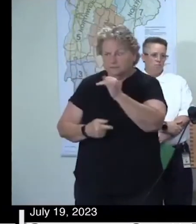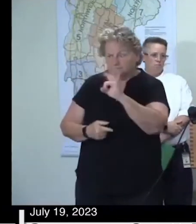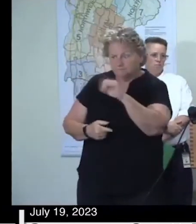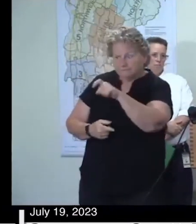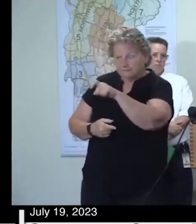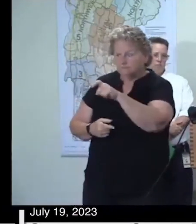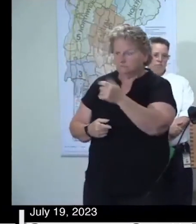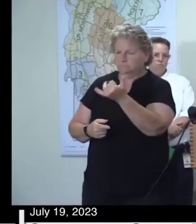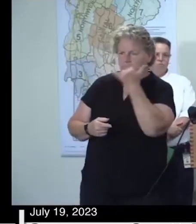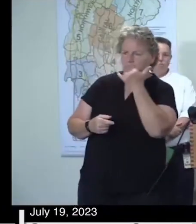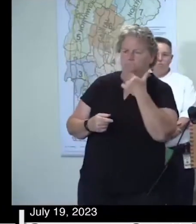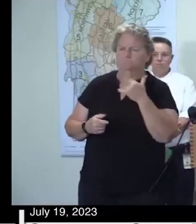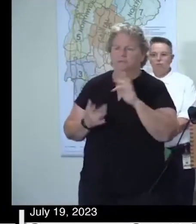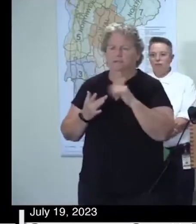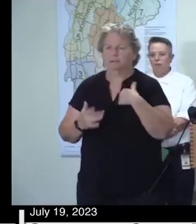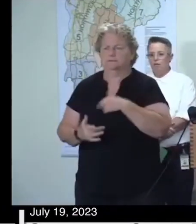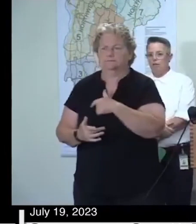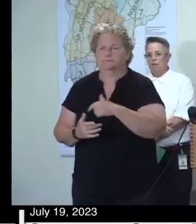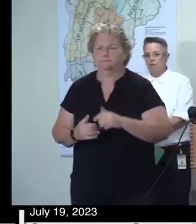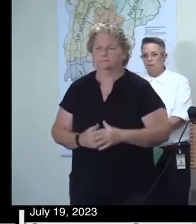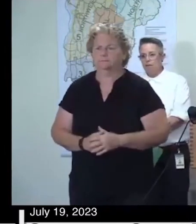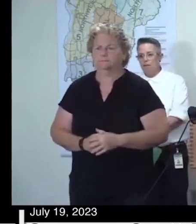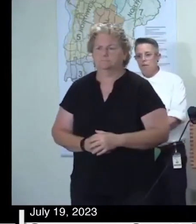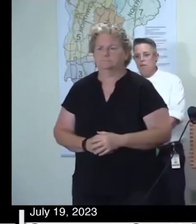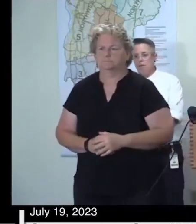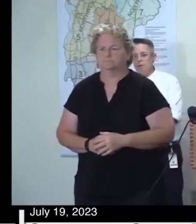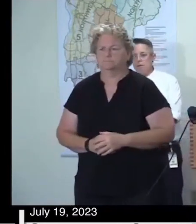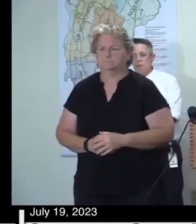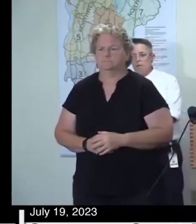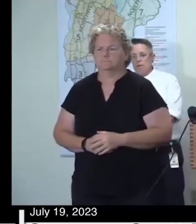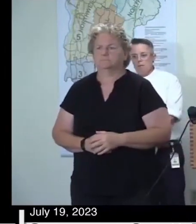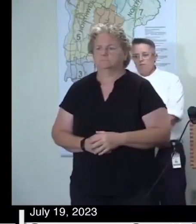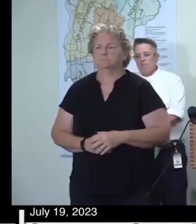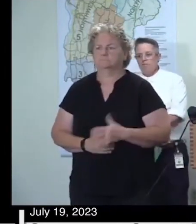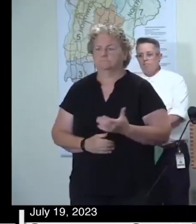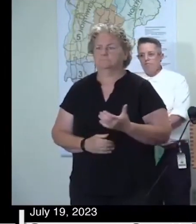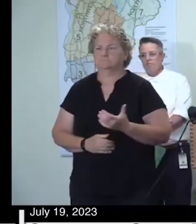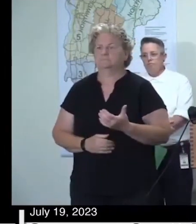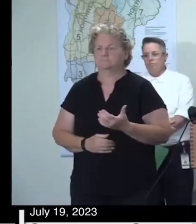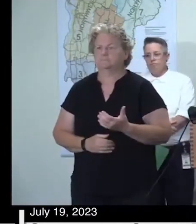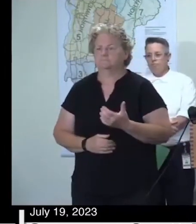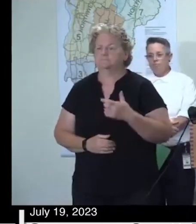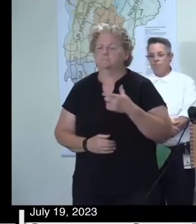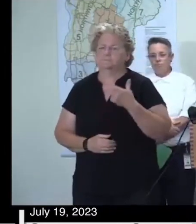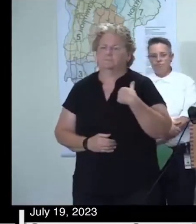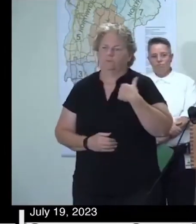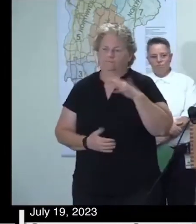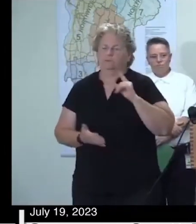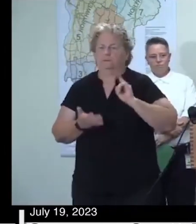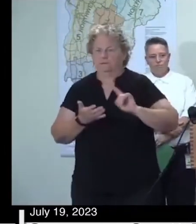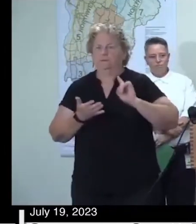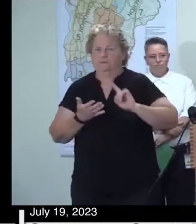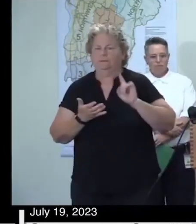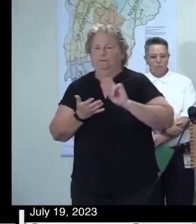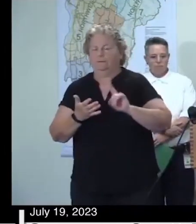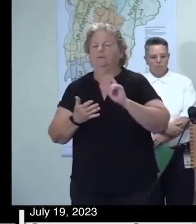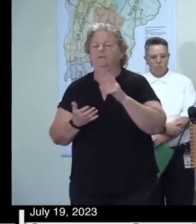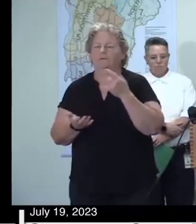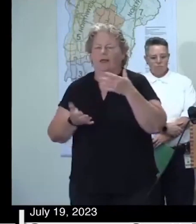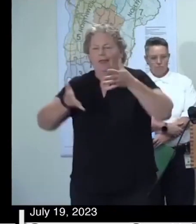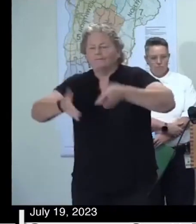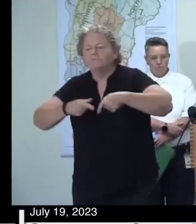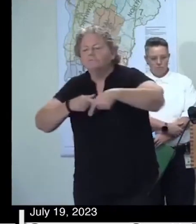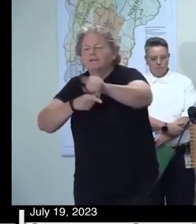assessments. So those roads, those bridges, those culverts that were damaged, we're assessing those and working with all